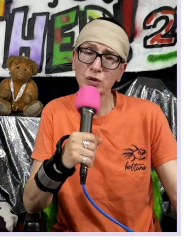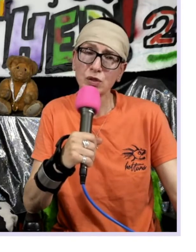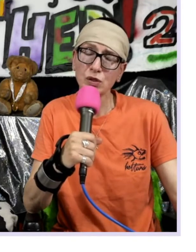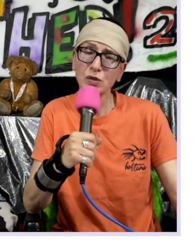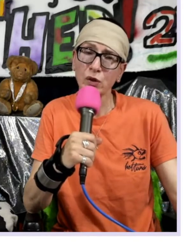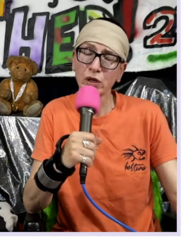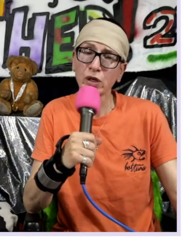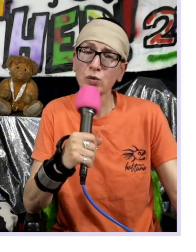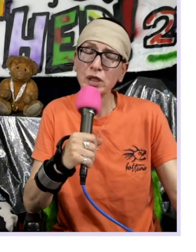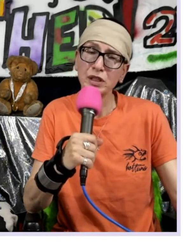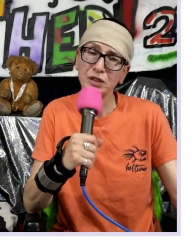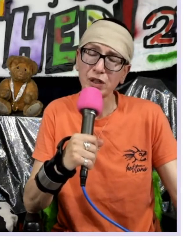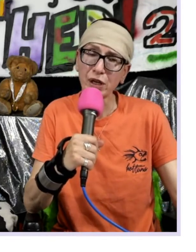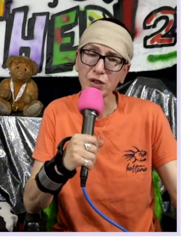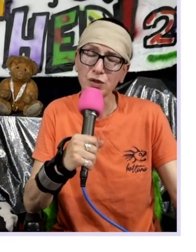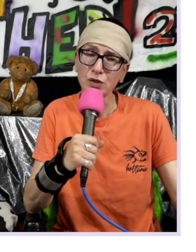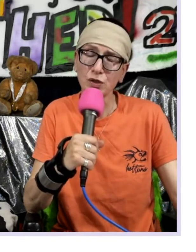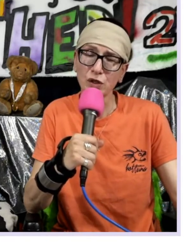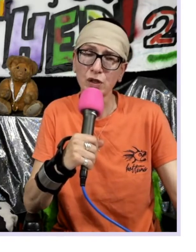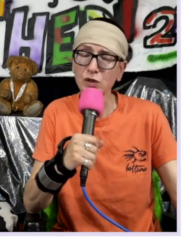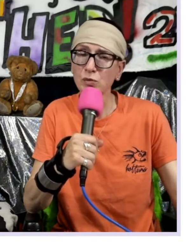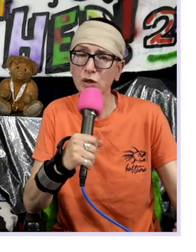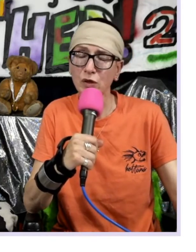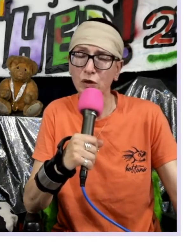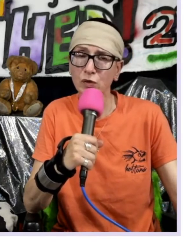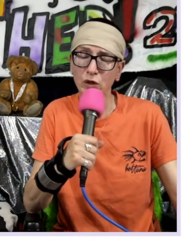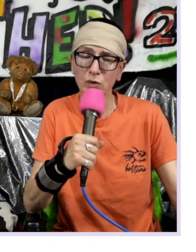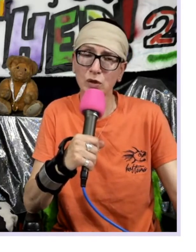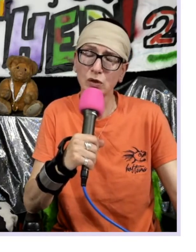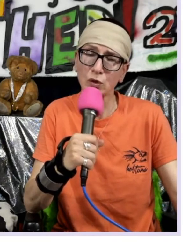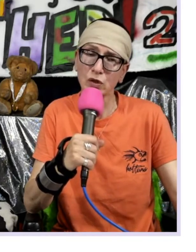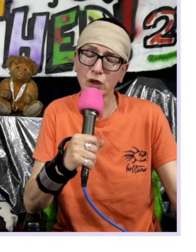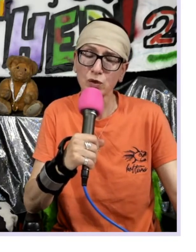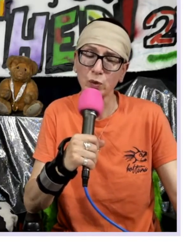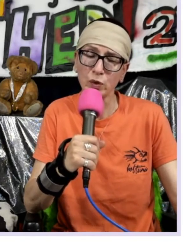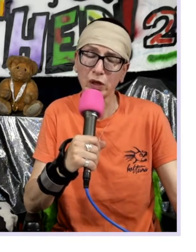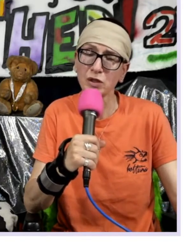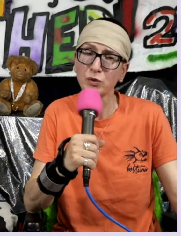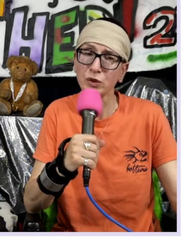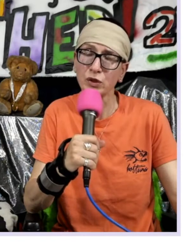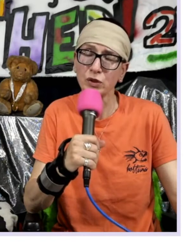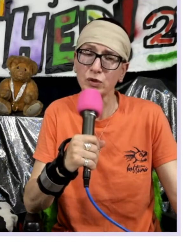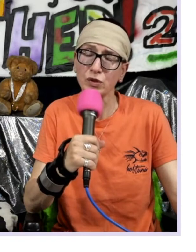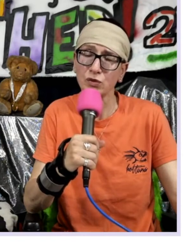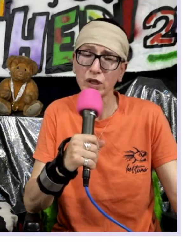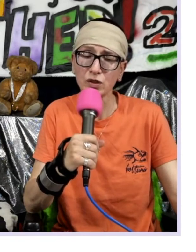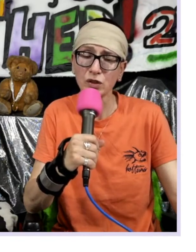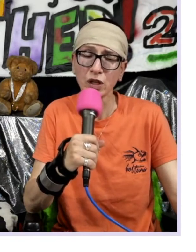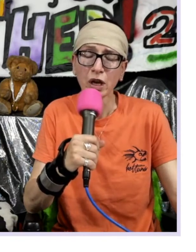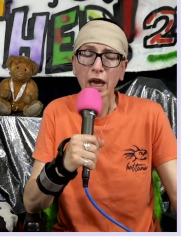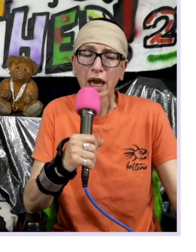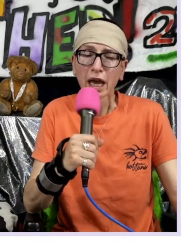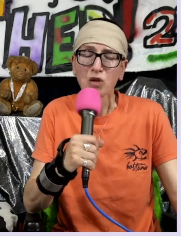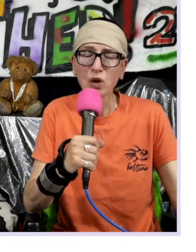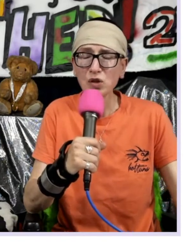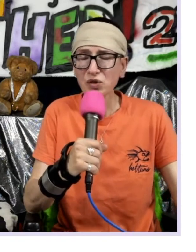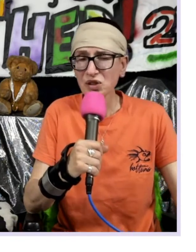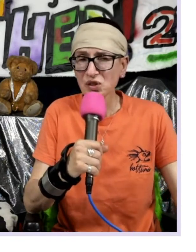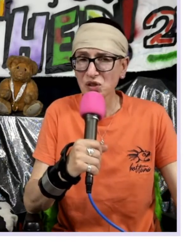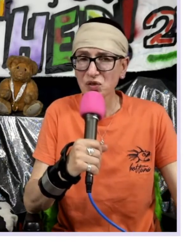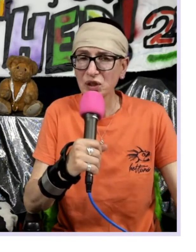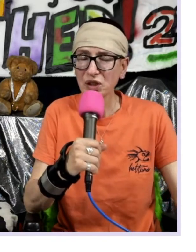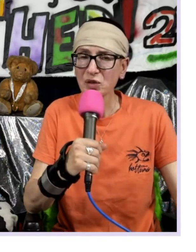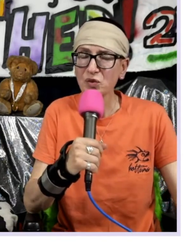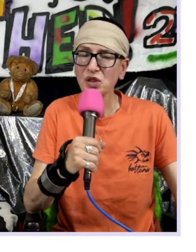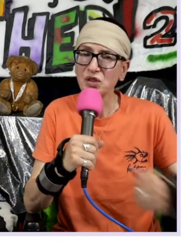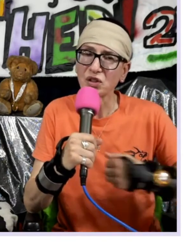already noticed that I get a weekly text just saying to me that I've not come into contact with anybody who's infected. One of the reasons